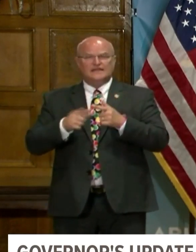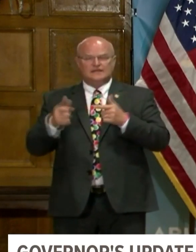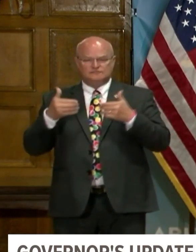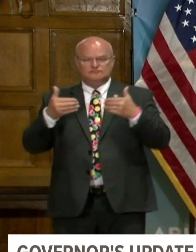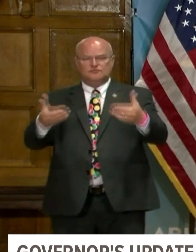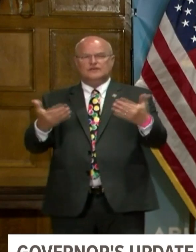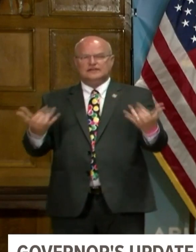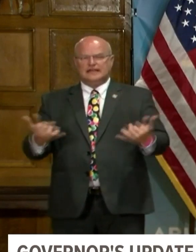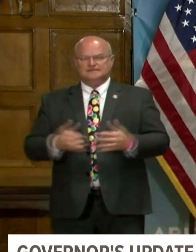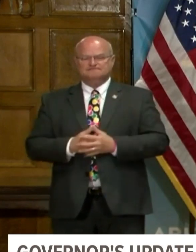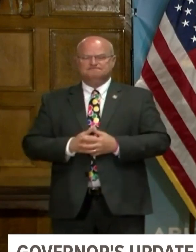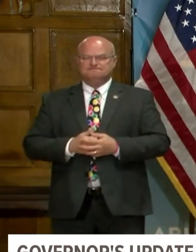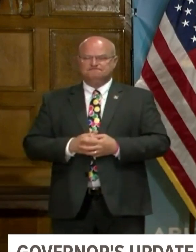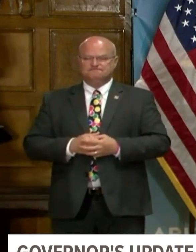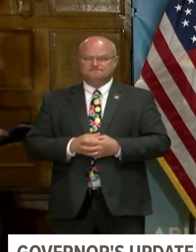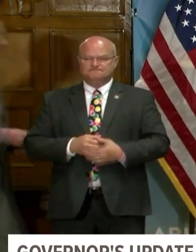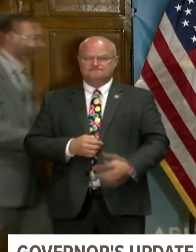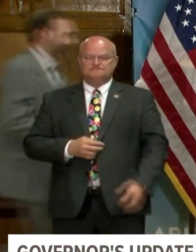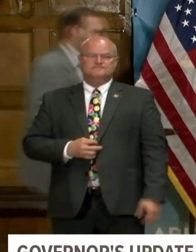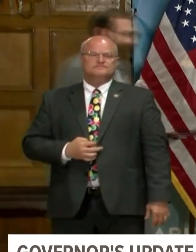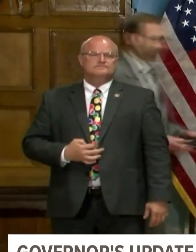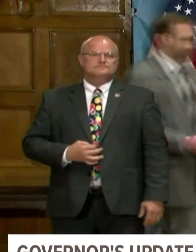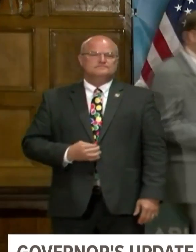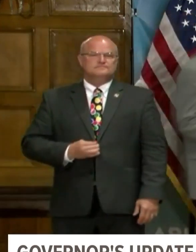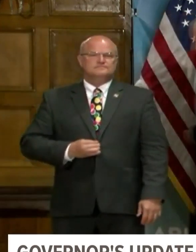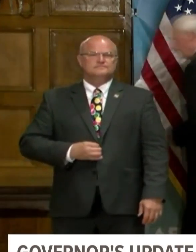go from there. Dr. Smith.